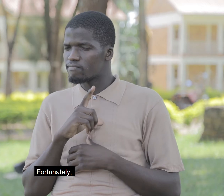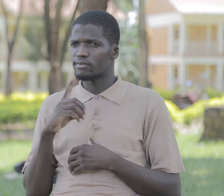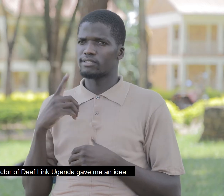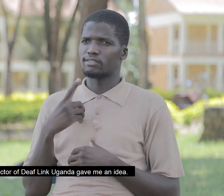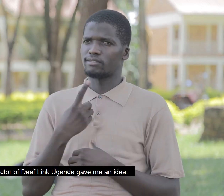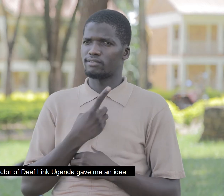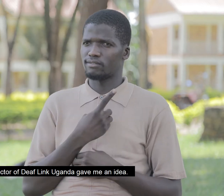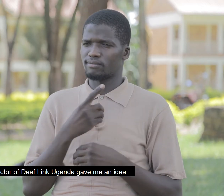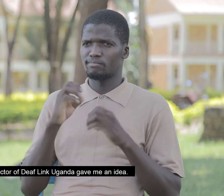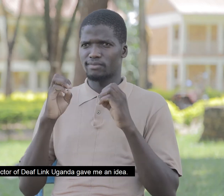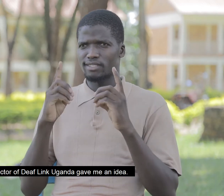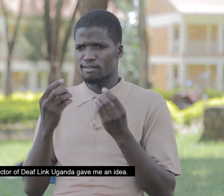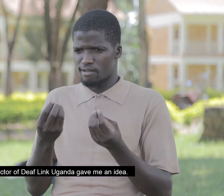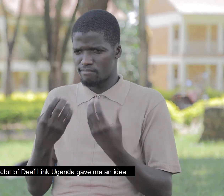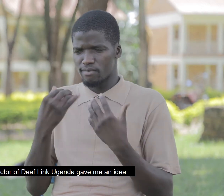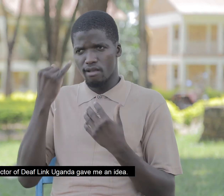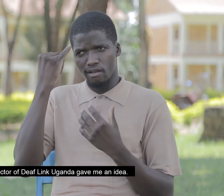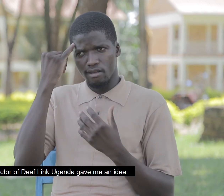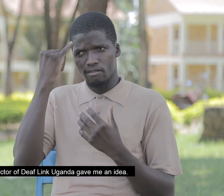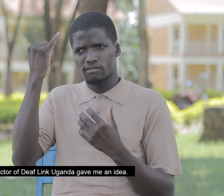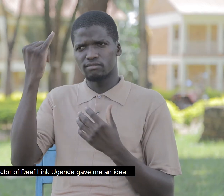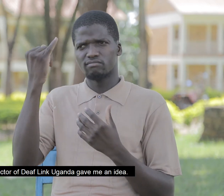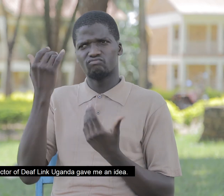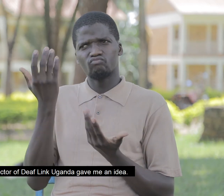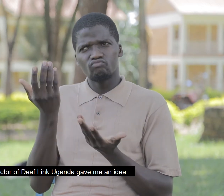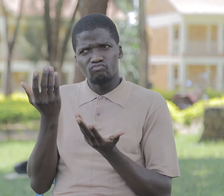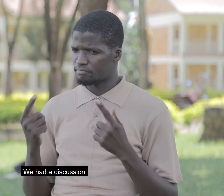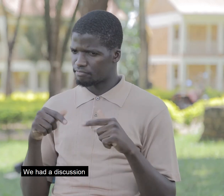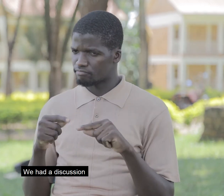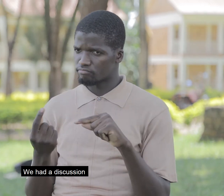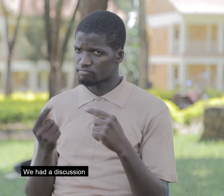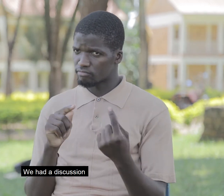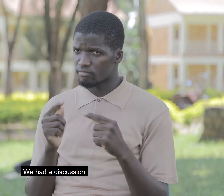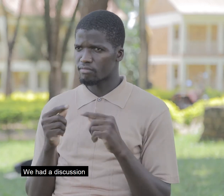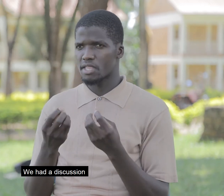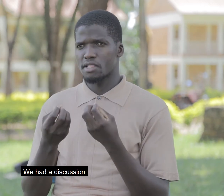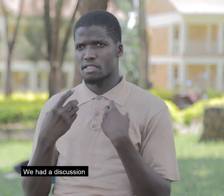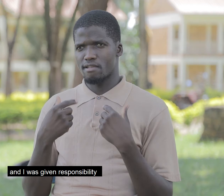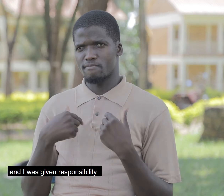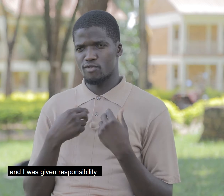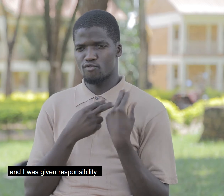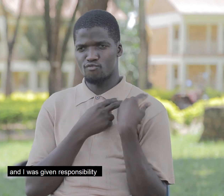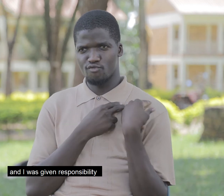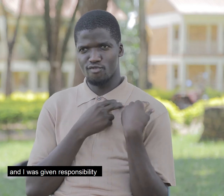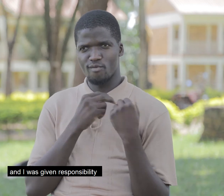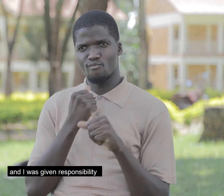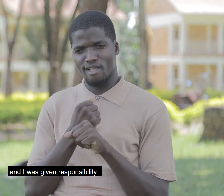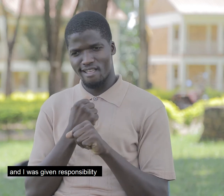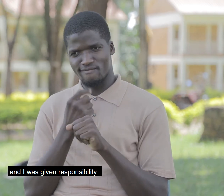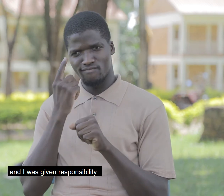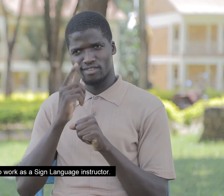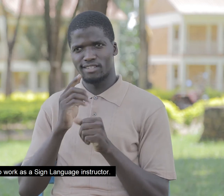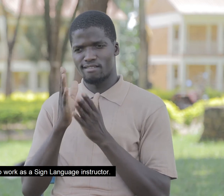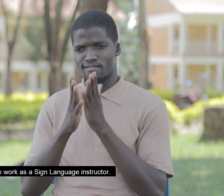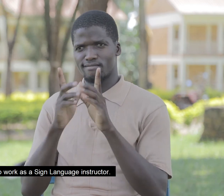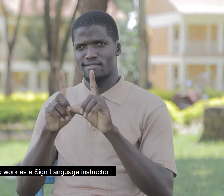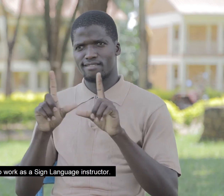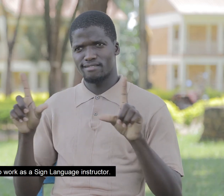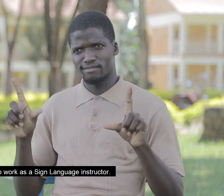Fortunately, the director of DeafLink Uganda gave me an idea. We had a discussion and I was given responsibility to work as a sign